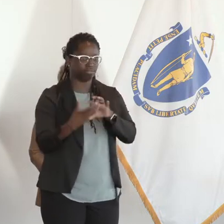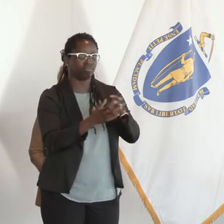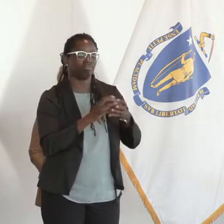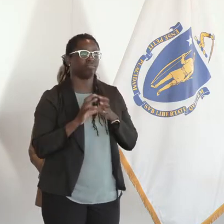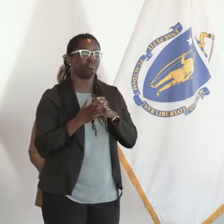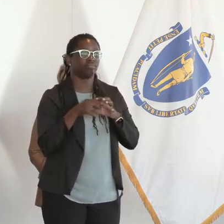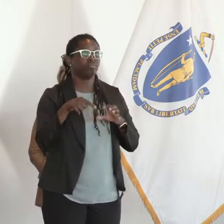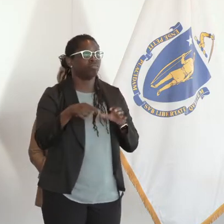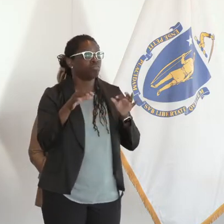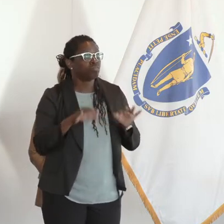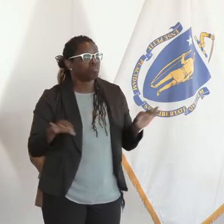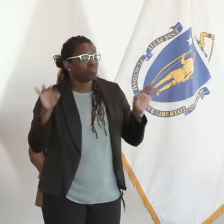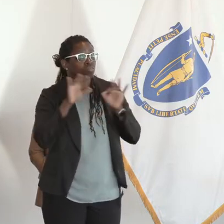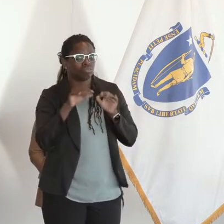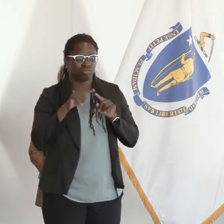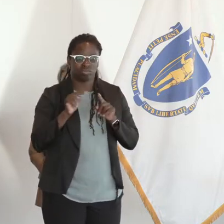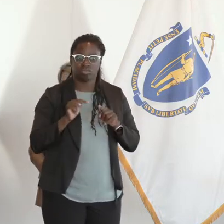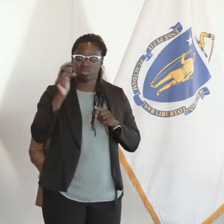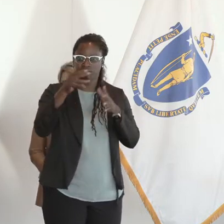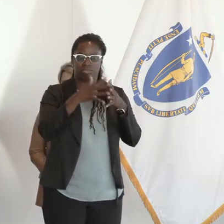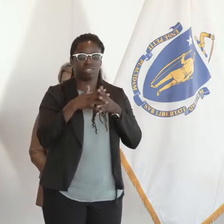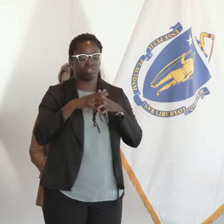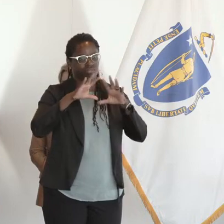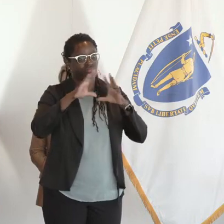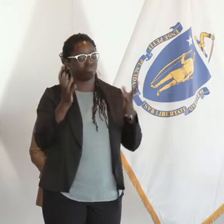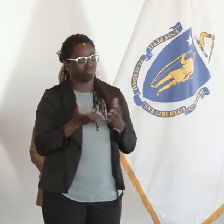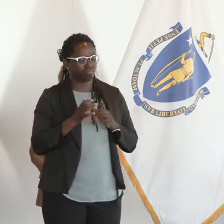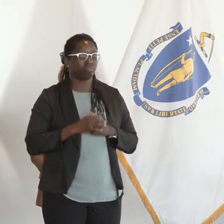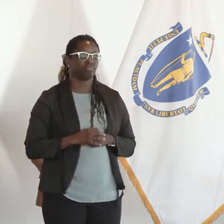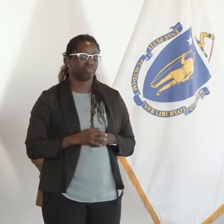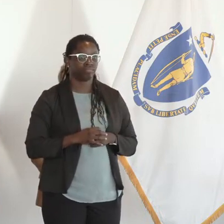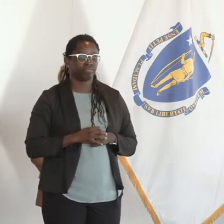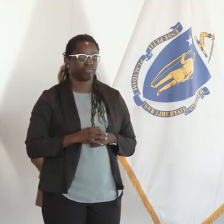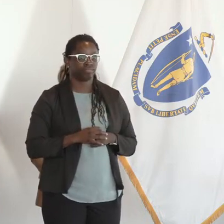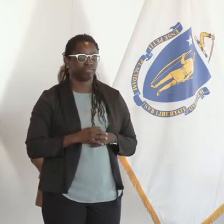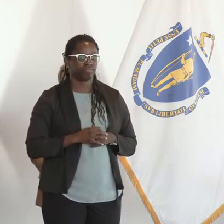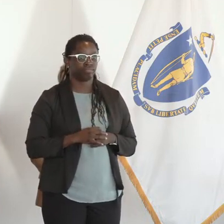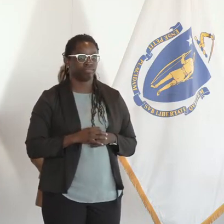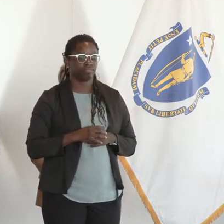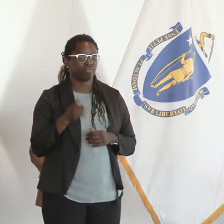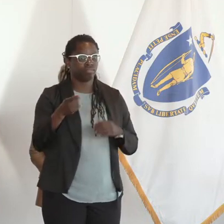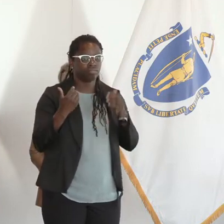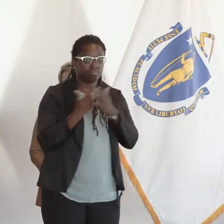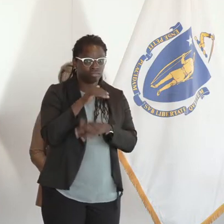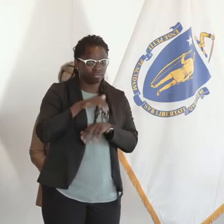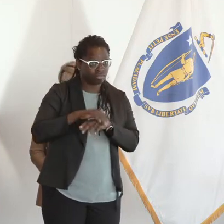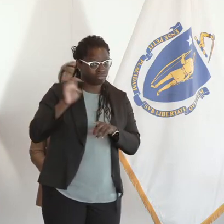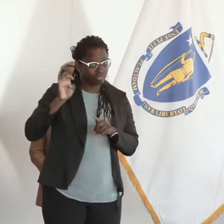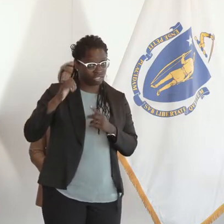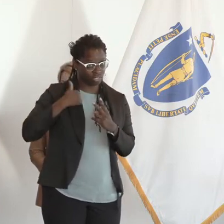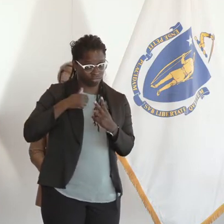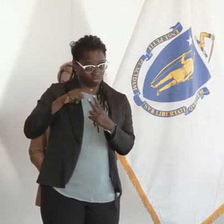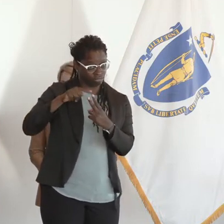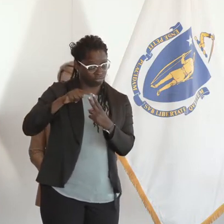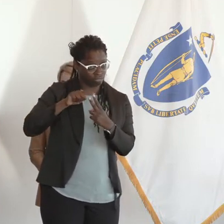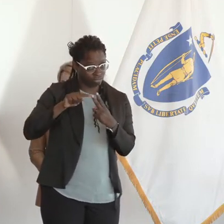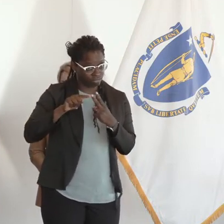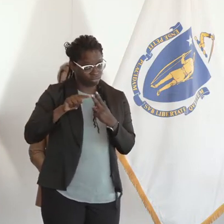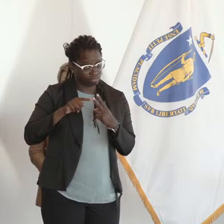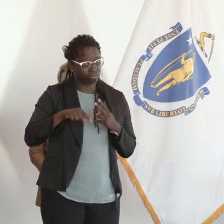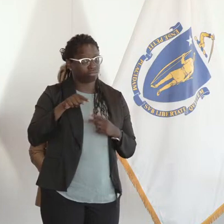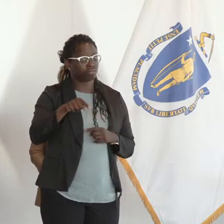American competitiveness. In New England and Eastern Canada, Manulife and John Hancock have thousands